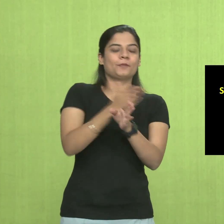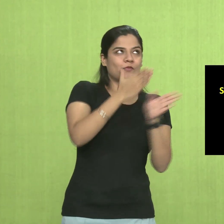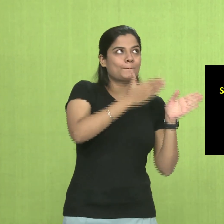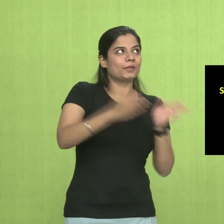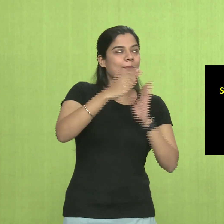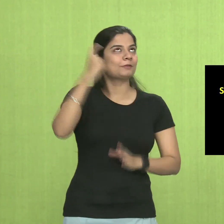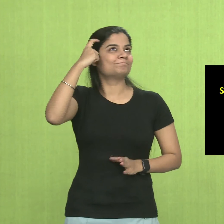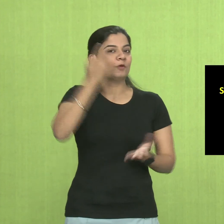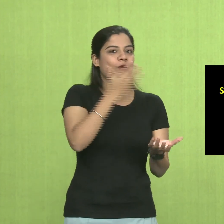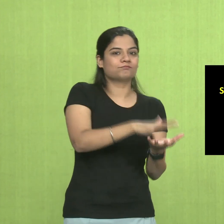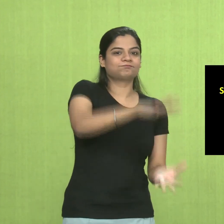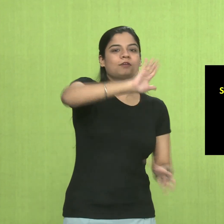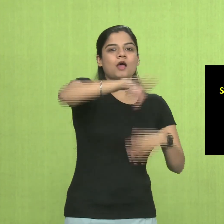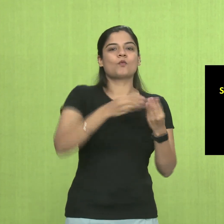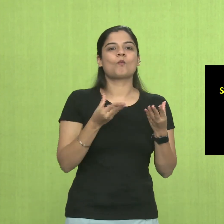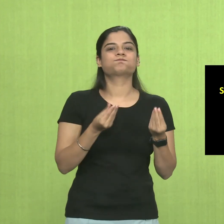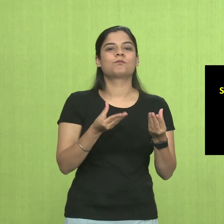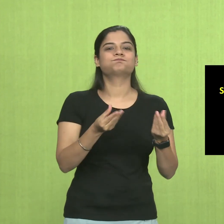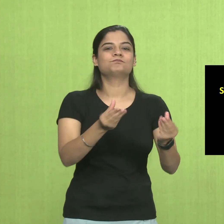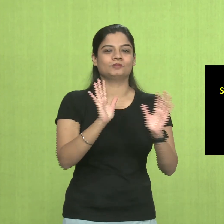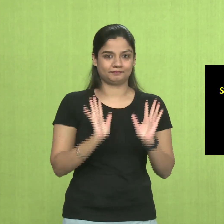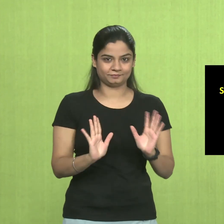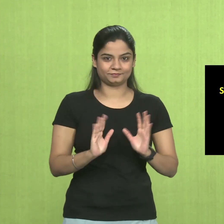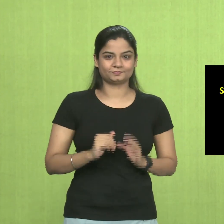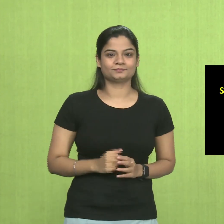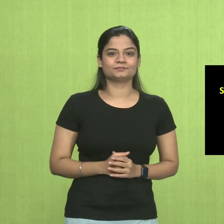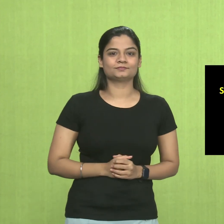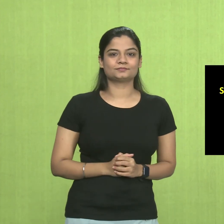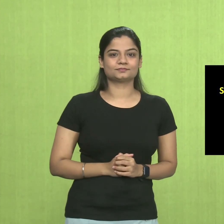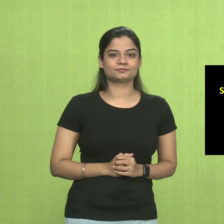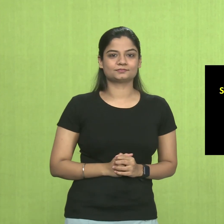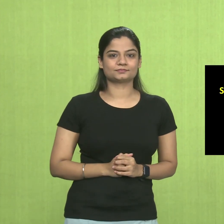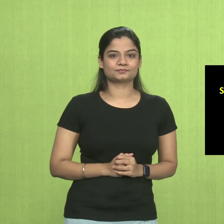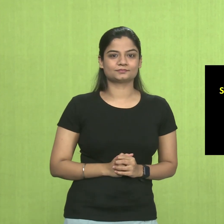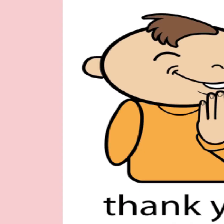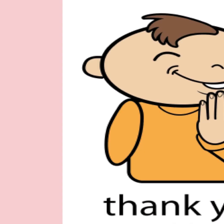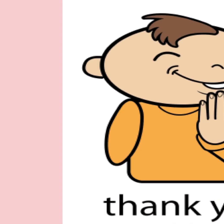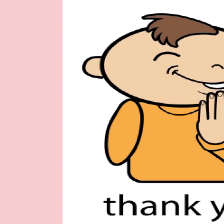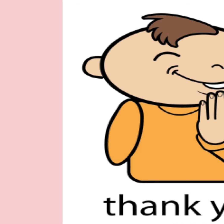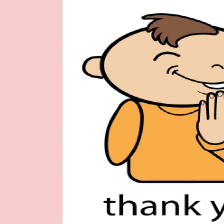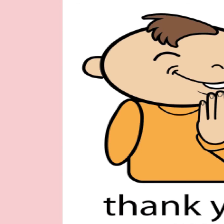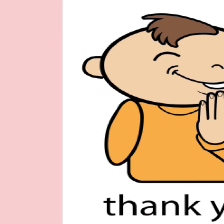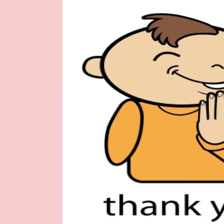to reduce the cooking time and it's much tastier. Thank you.